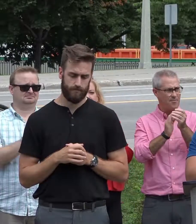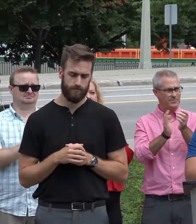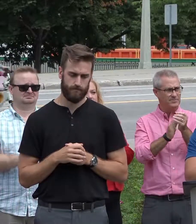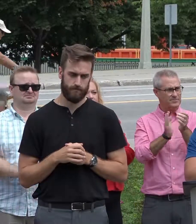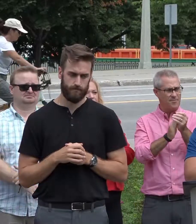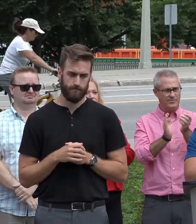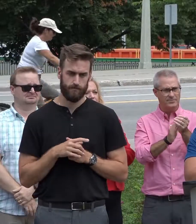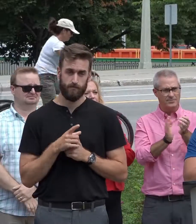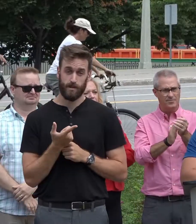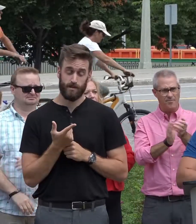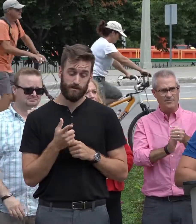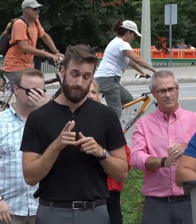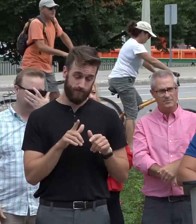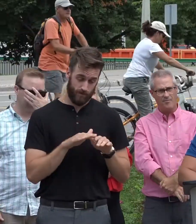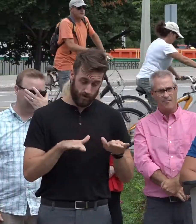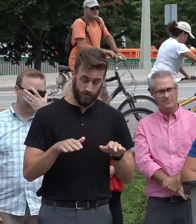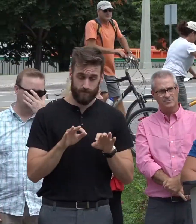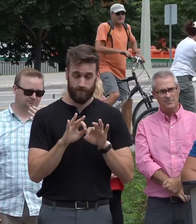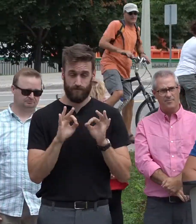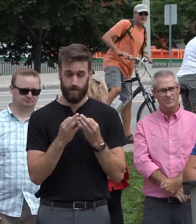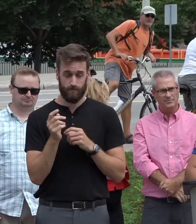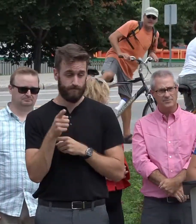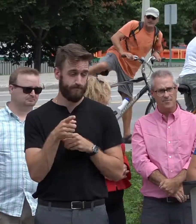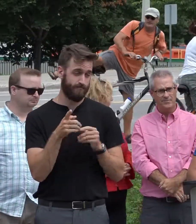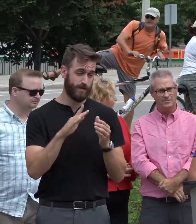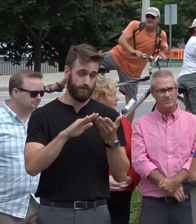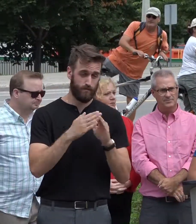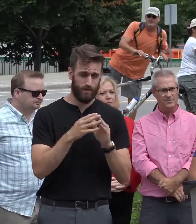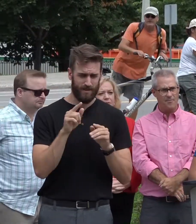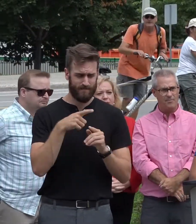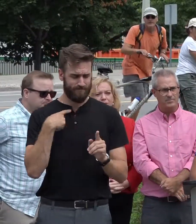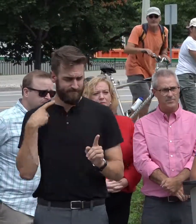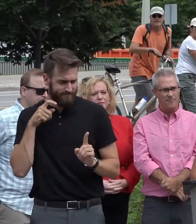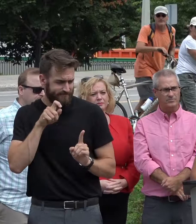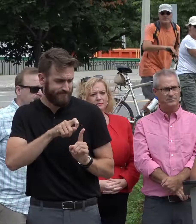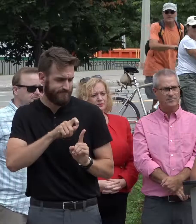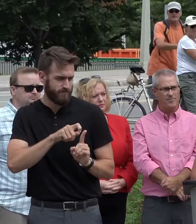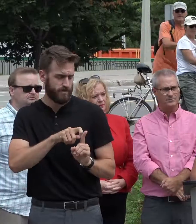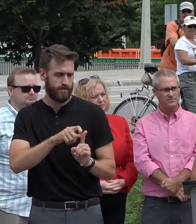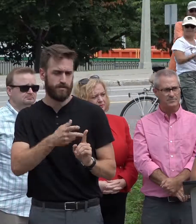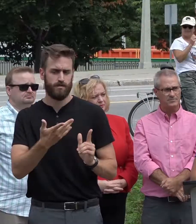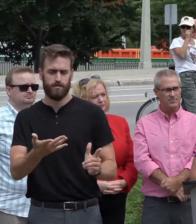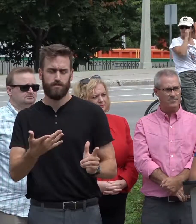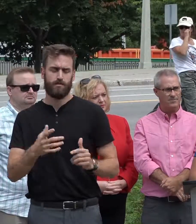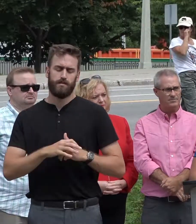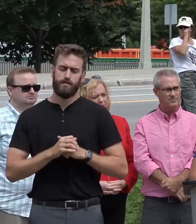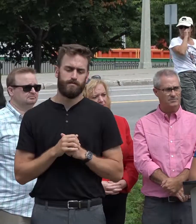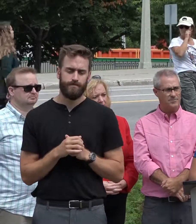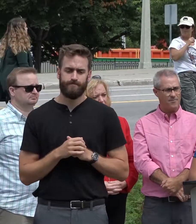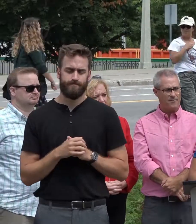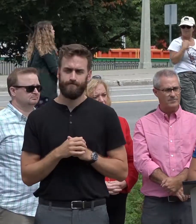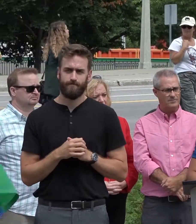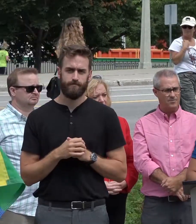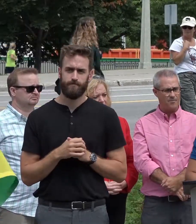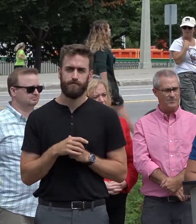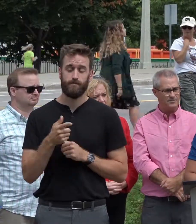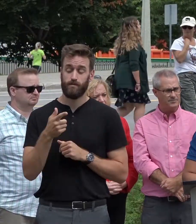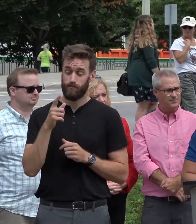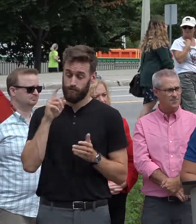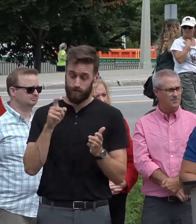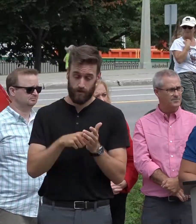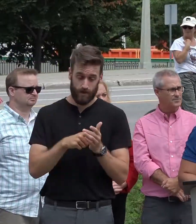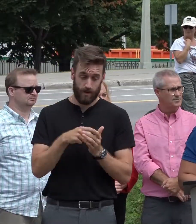That children and their families be targeted specifically is deeply troubling, but we recognize that members of the